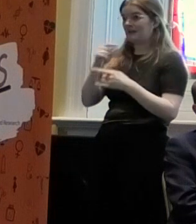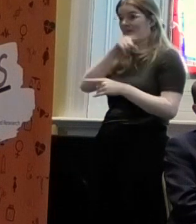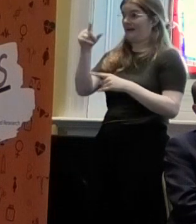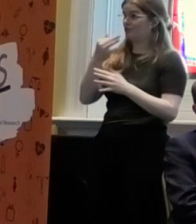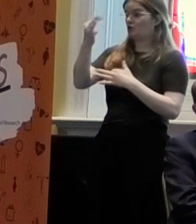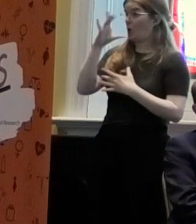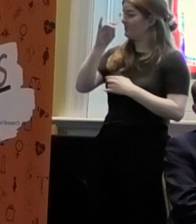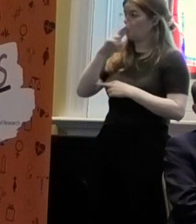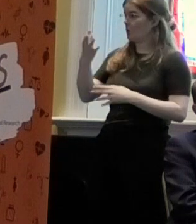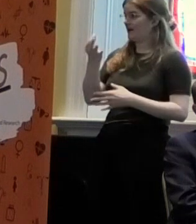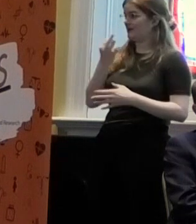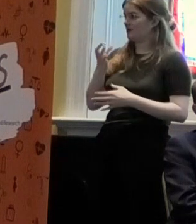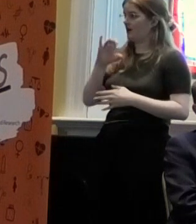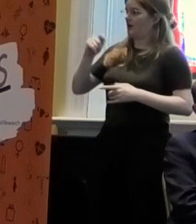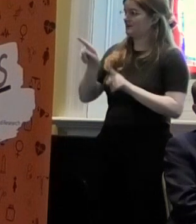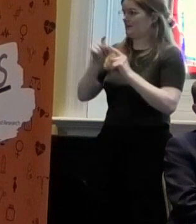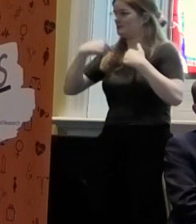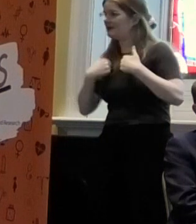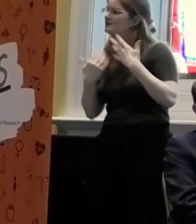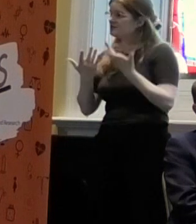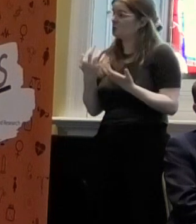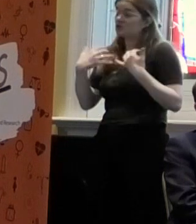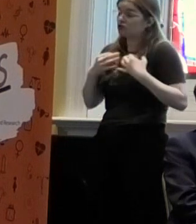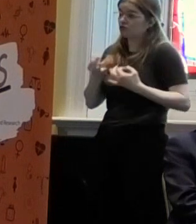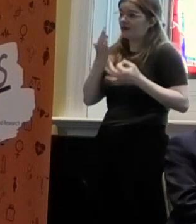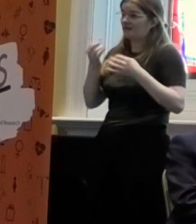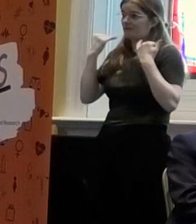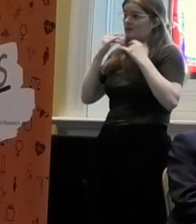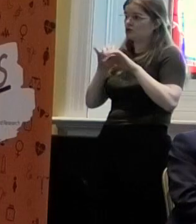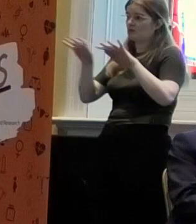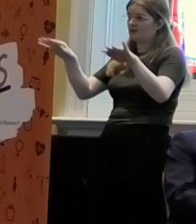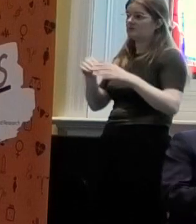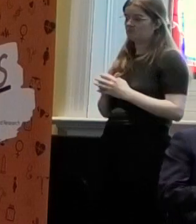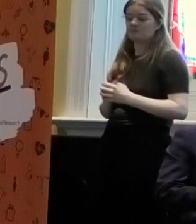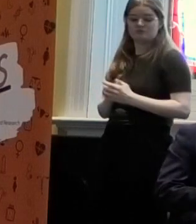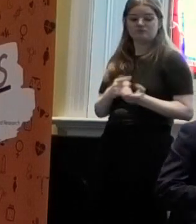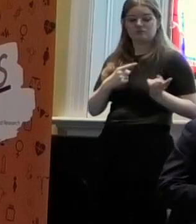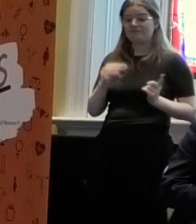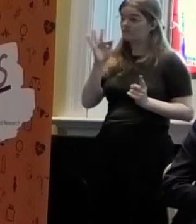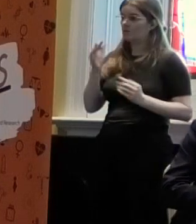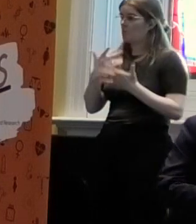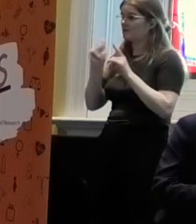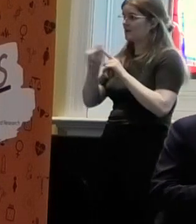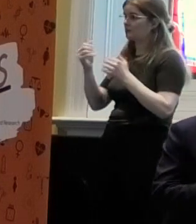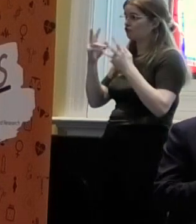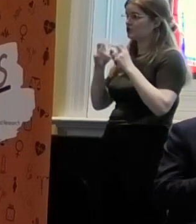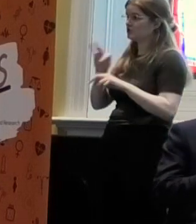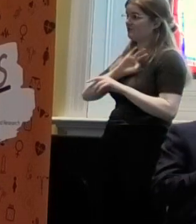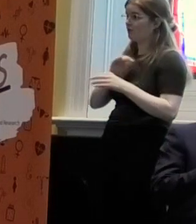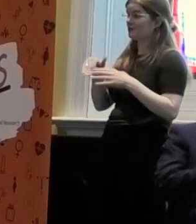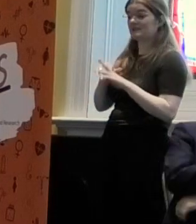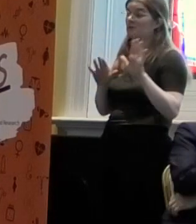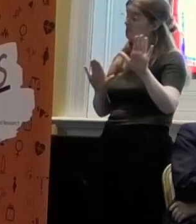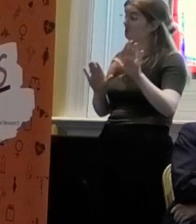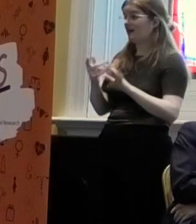in the future, and it certainly has. Very good. That's great. And Fergal, what kind of research have you been involved in recently? Yeah, so speaking of